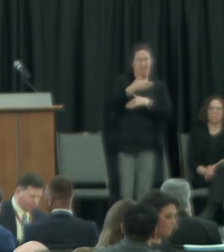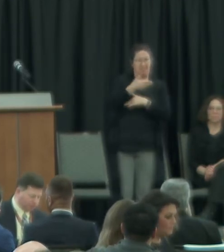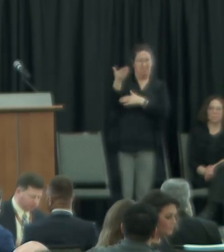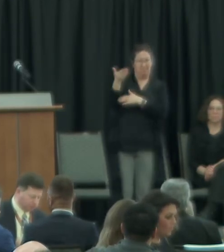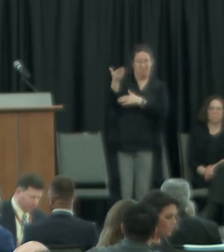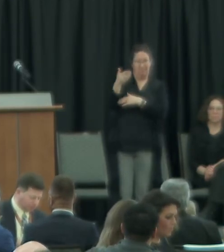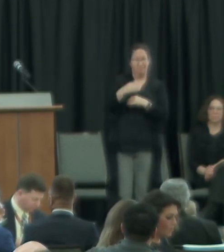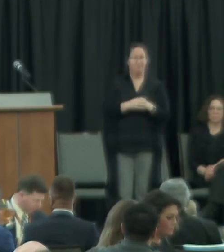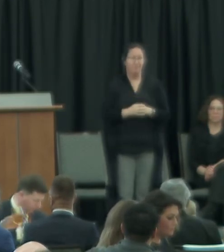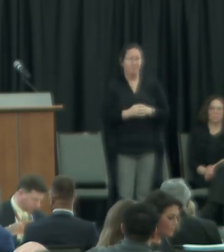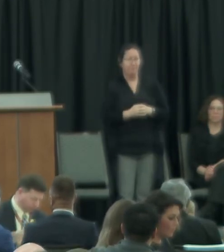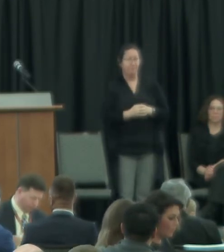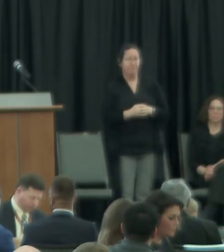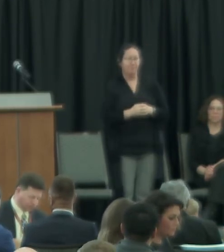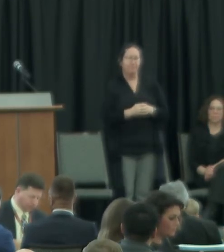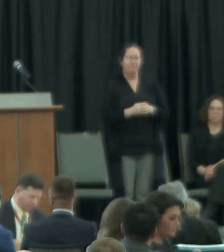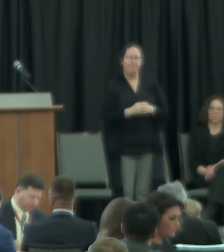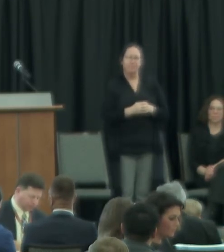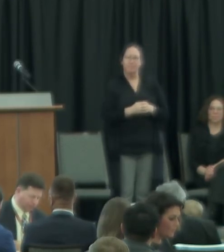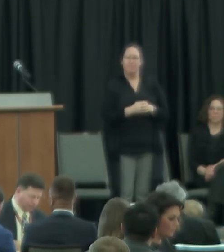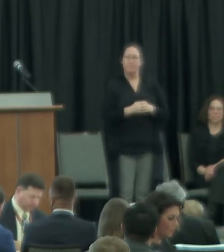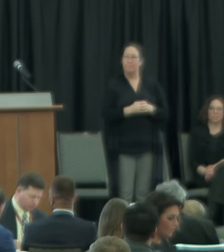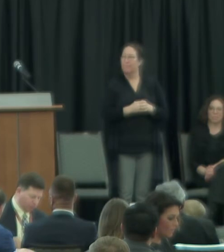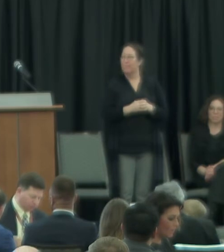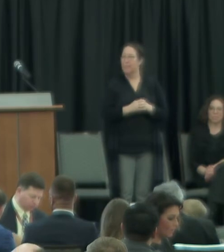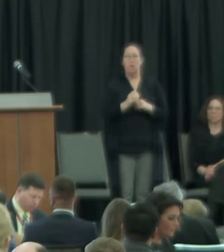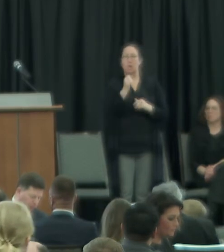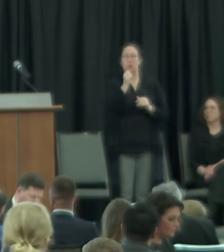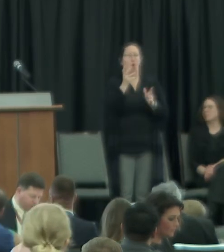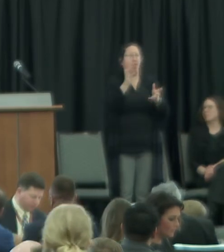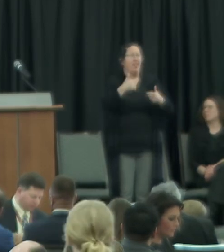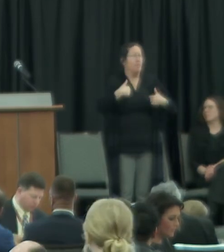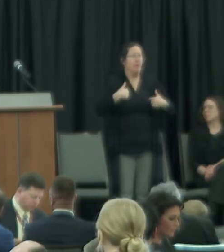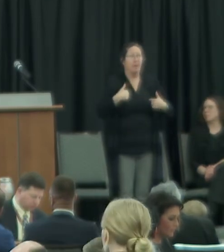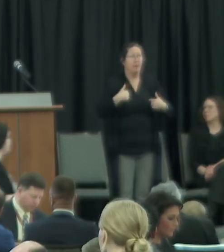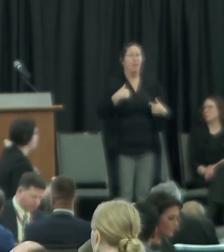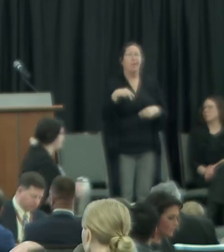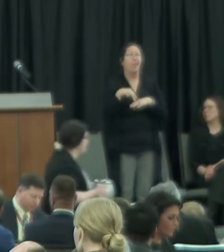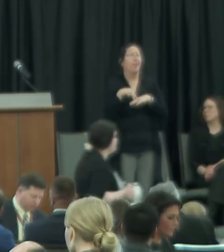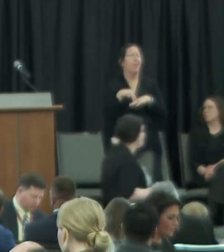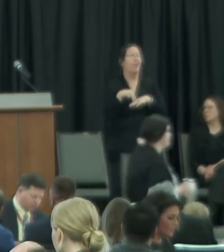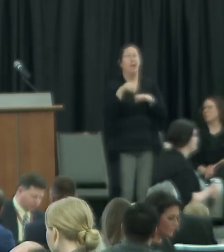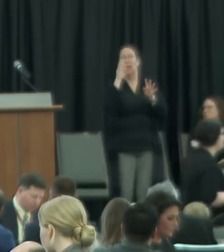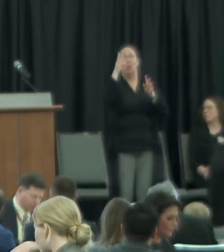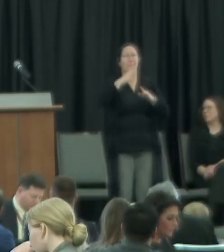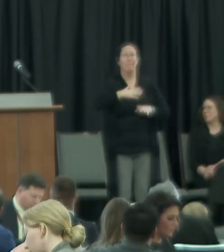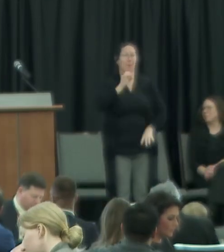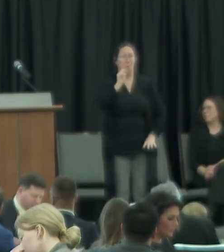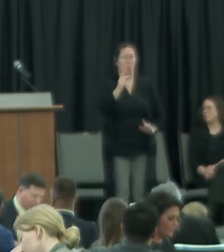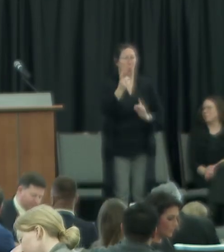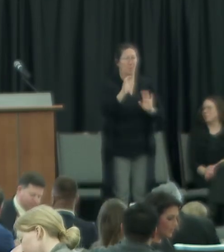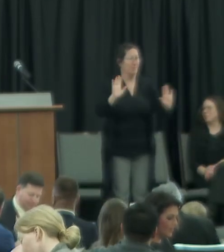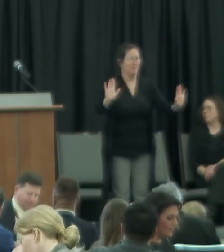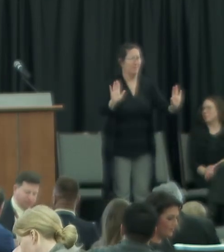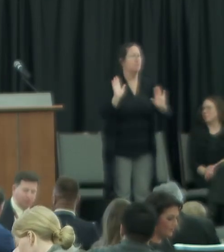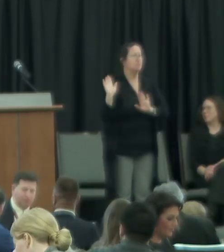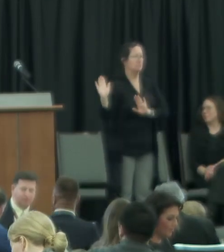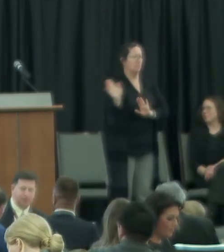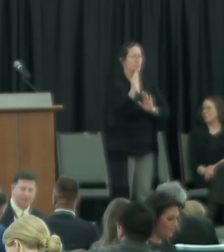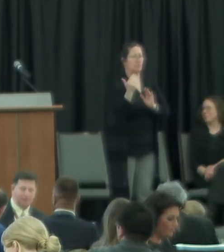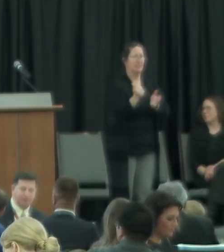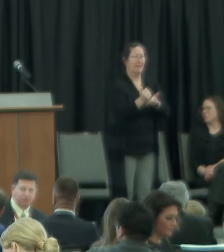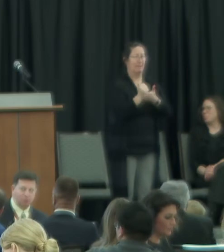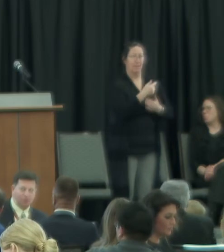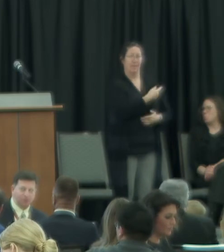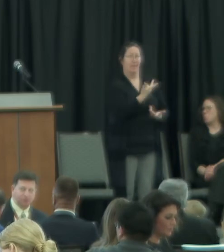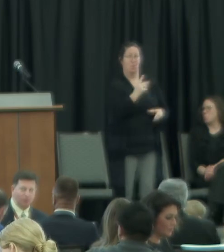Mr. Rogers' speech. And don't leave me hanging. I don't want to have to come up with my own questions, and probably Mr.